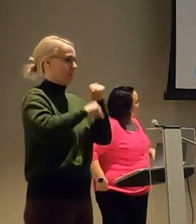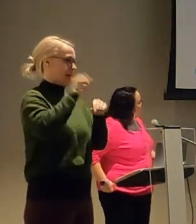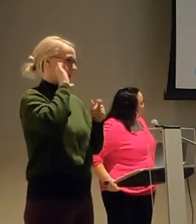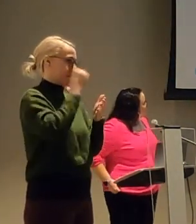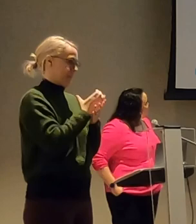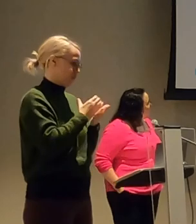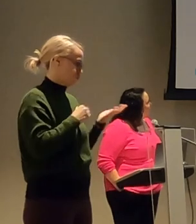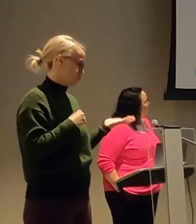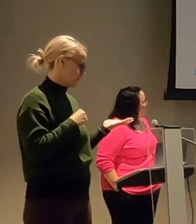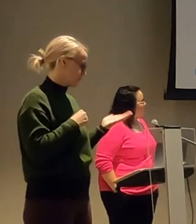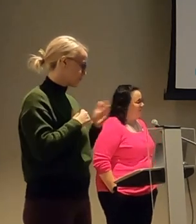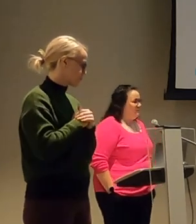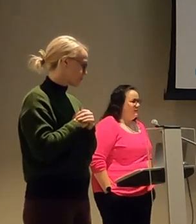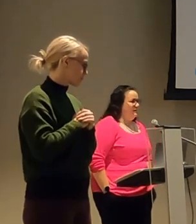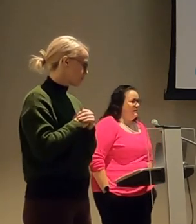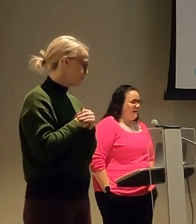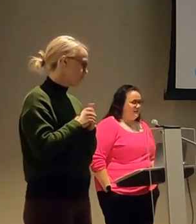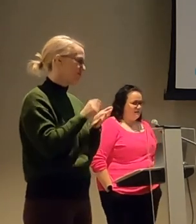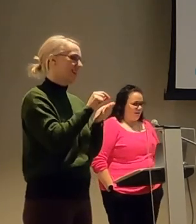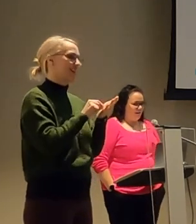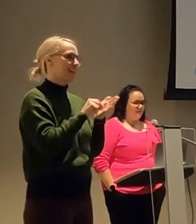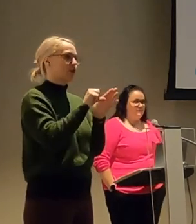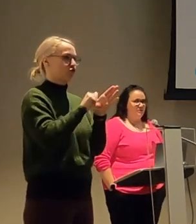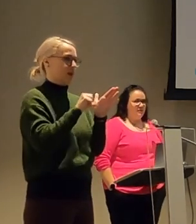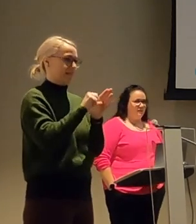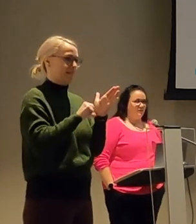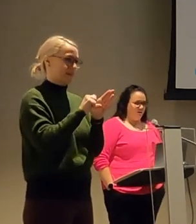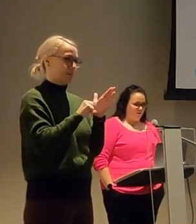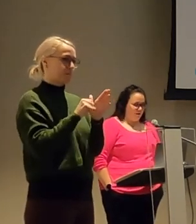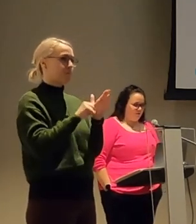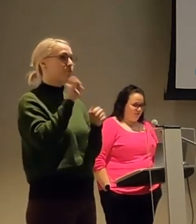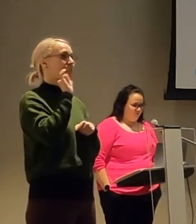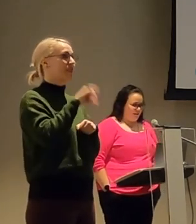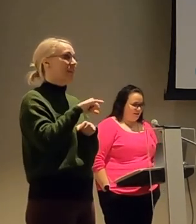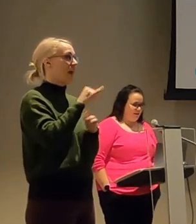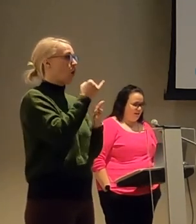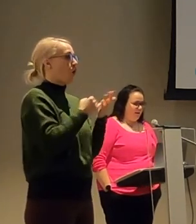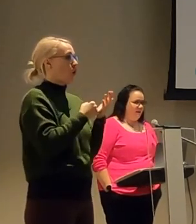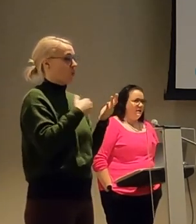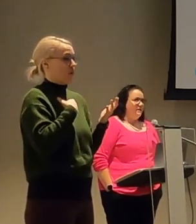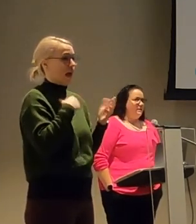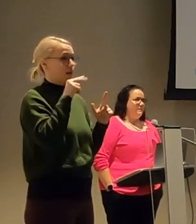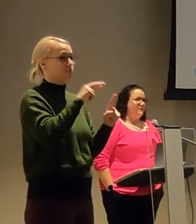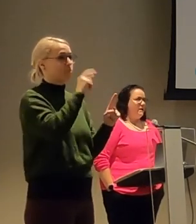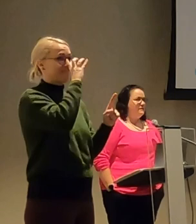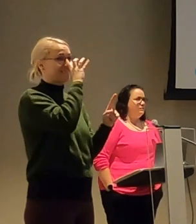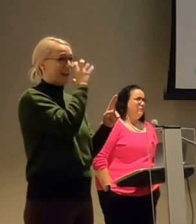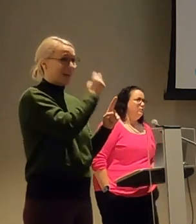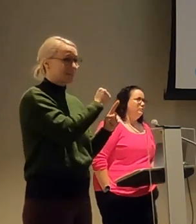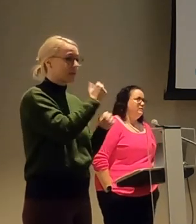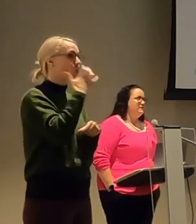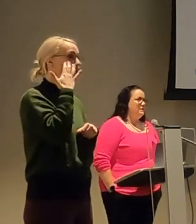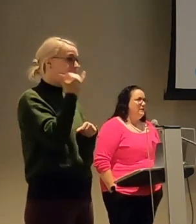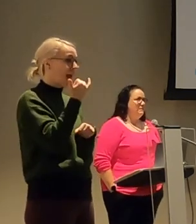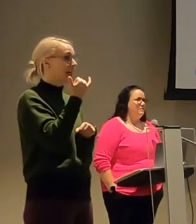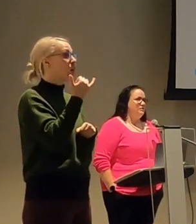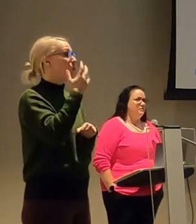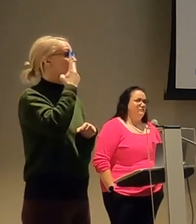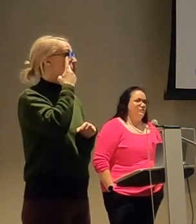quickly, engraving really quickly. And I think this particular artwork is really fascinating because when you see images